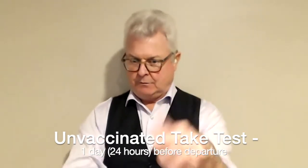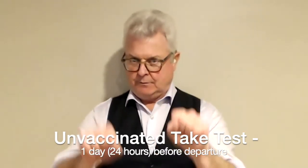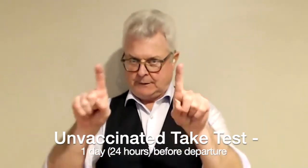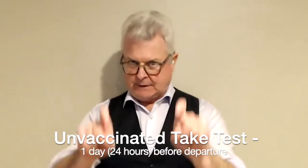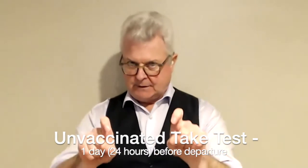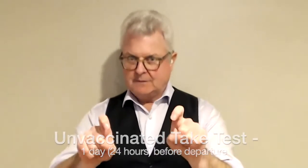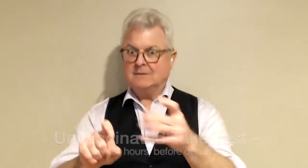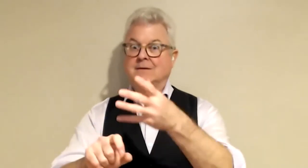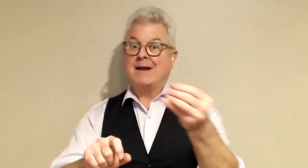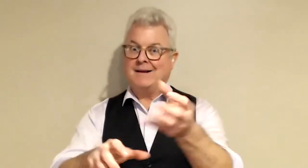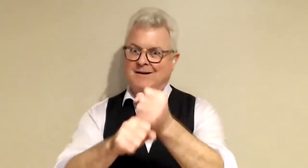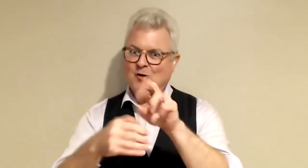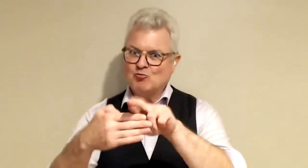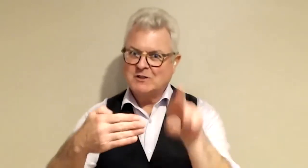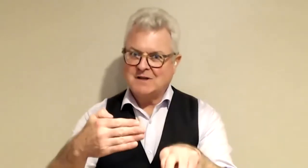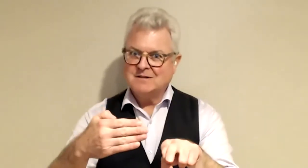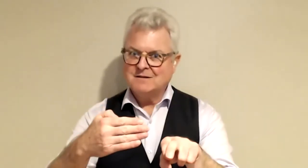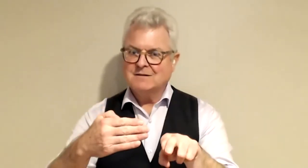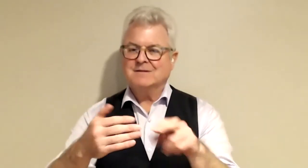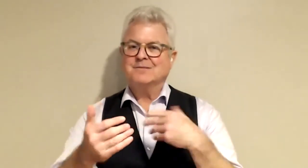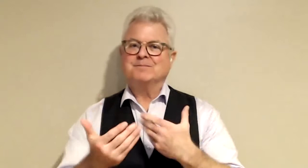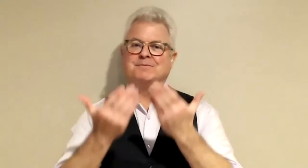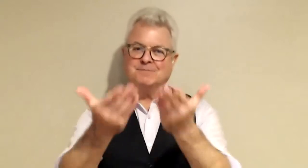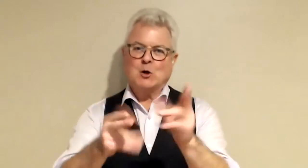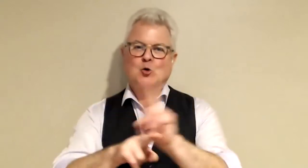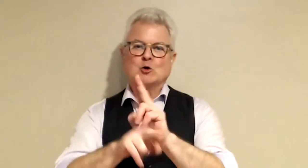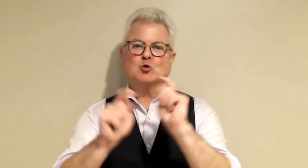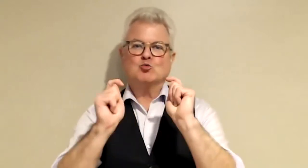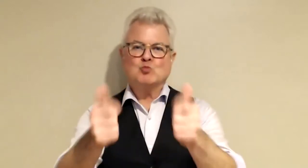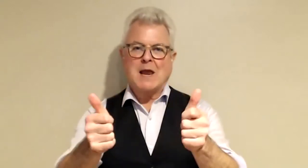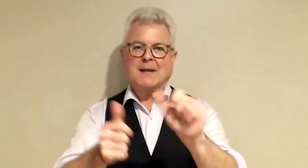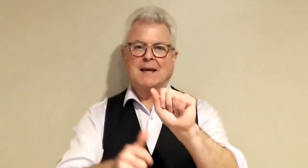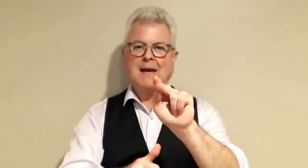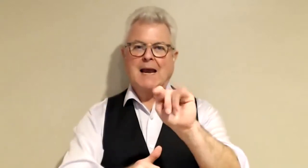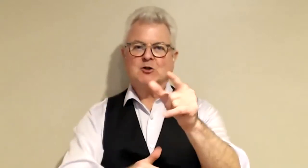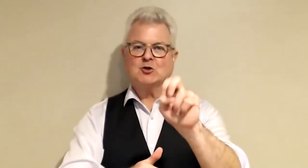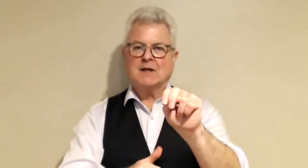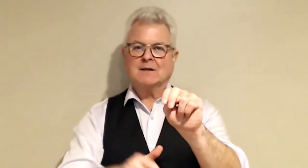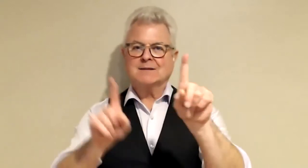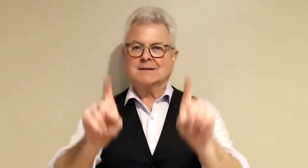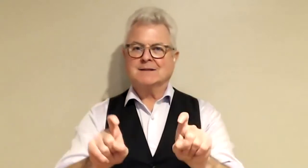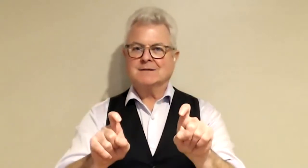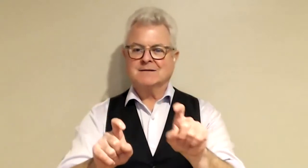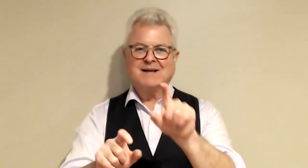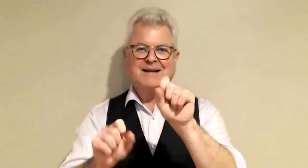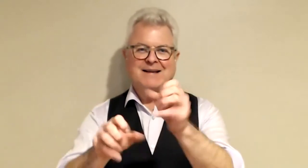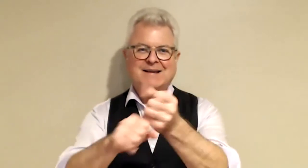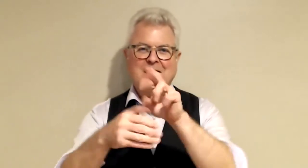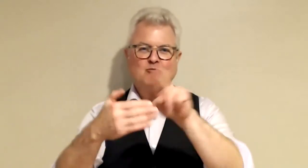if you're flying and coming back into the country on December 14th, you must be tested on the 13th. Okay, and they have what they